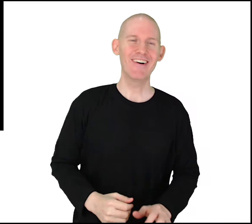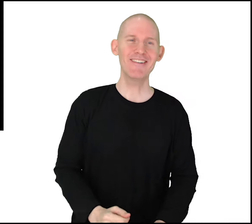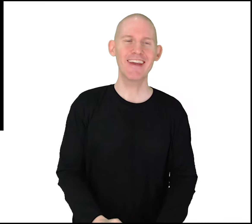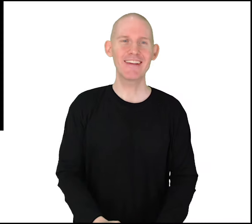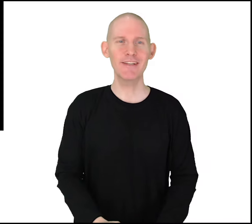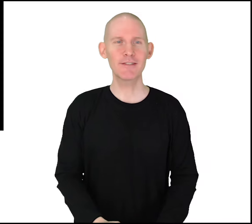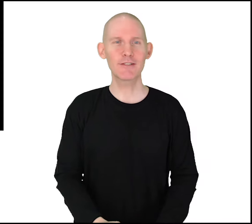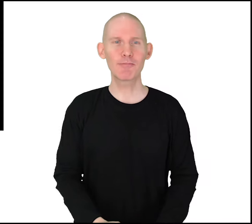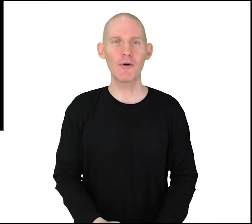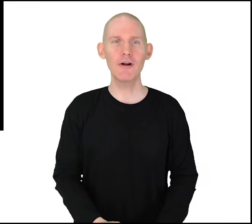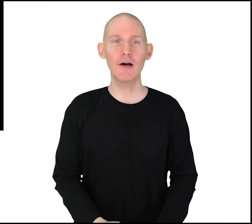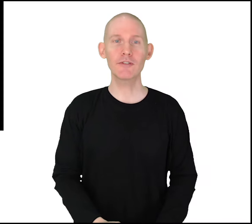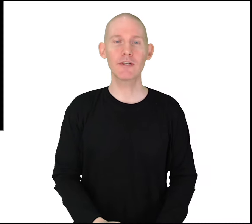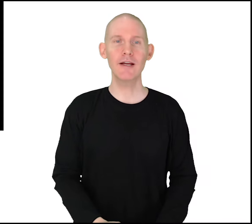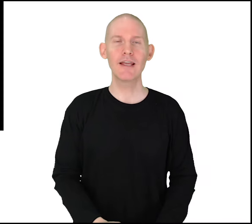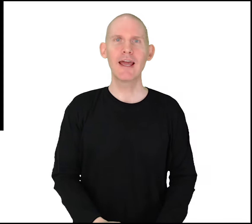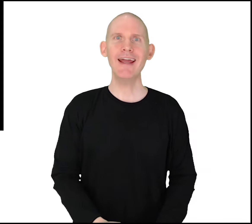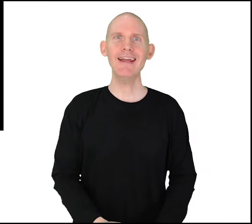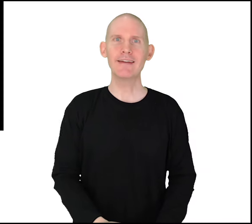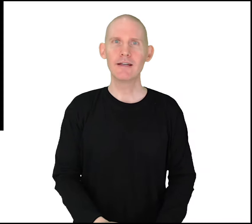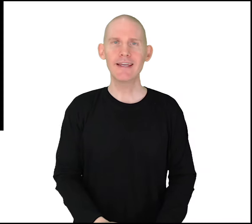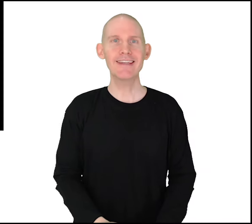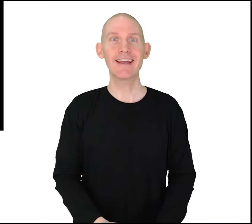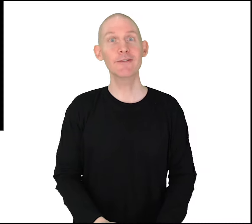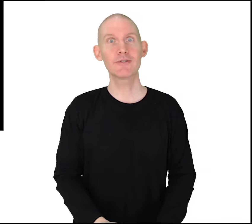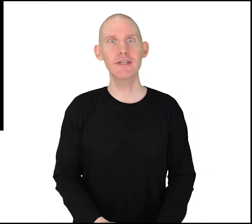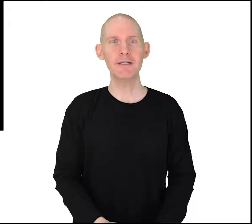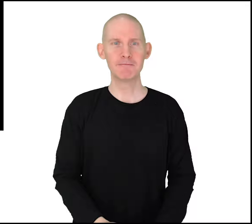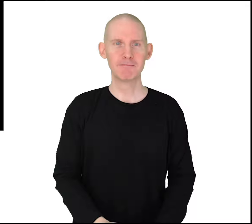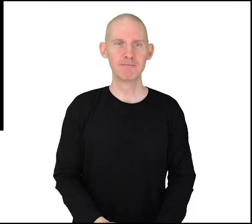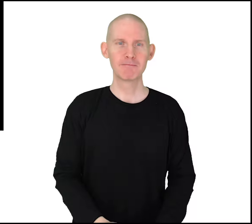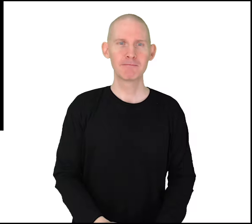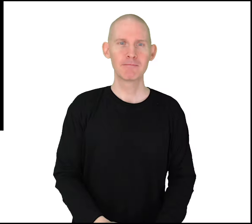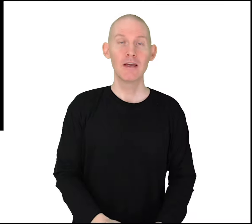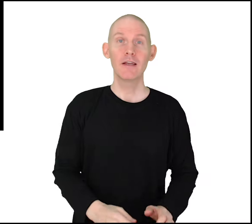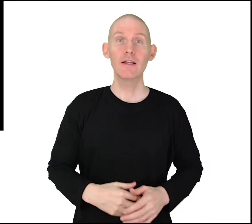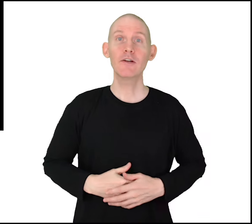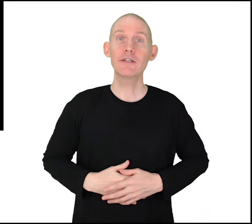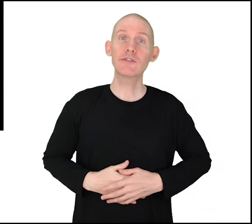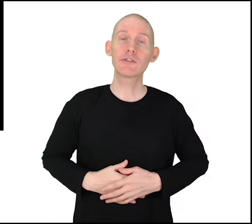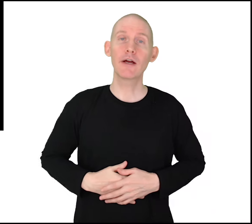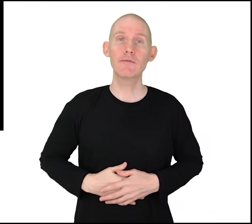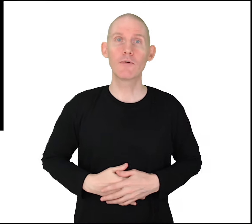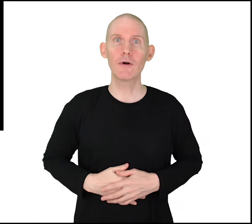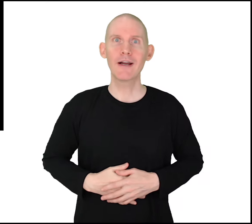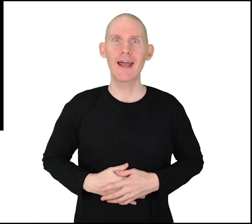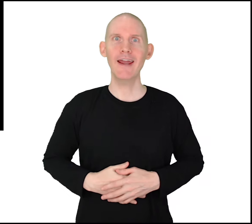Okay, let's explore how to sign, hey, he can't see. Here is a sign for hey.